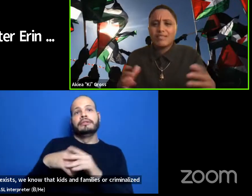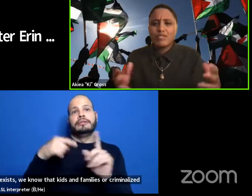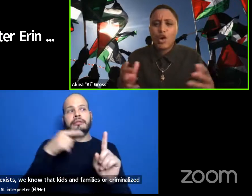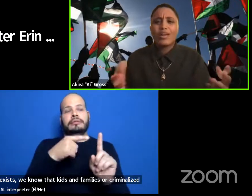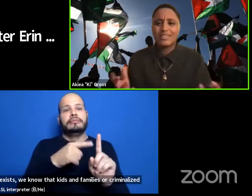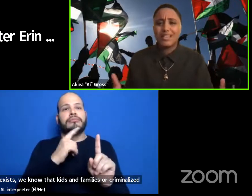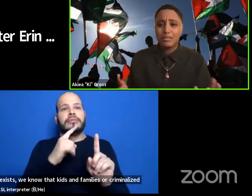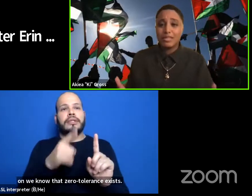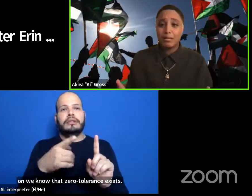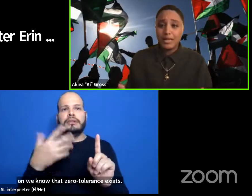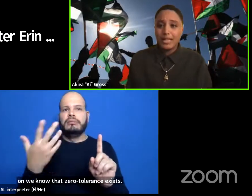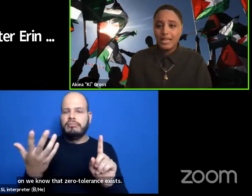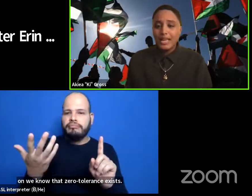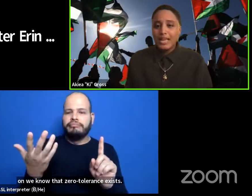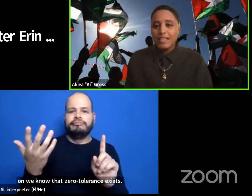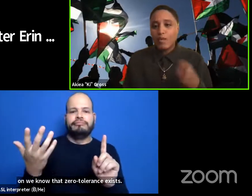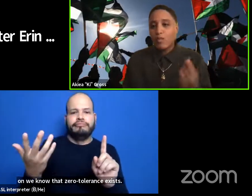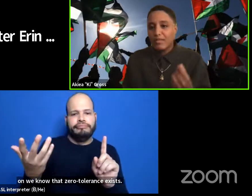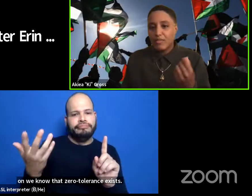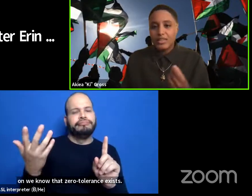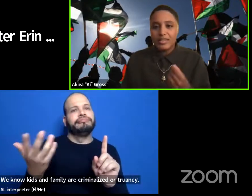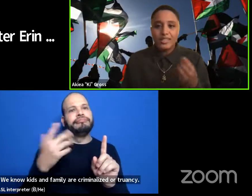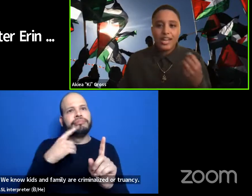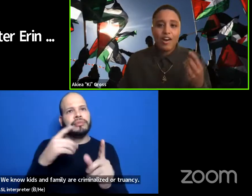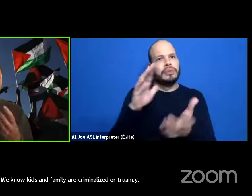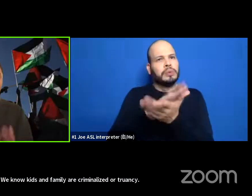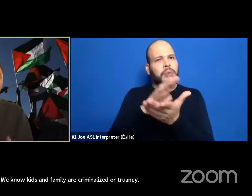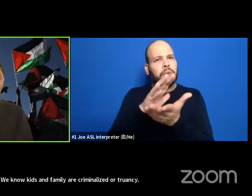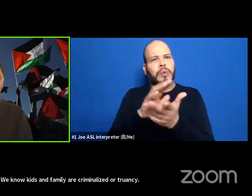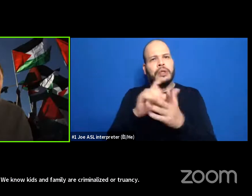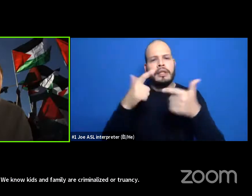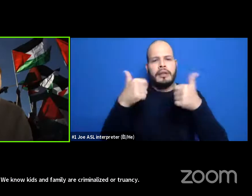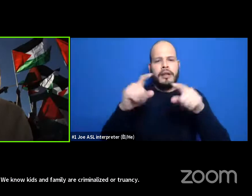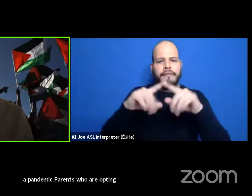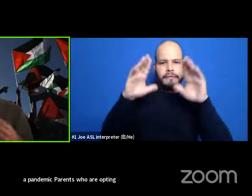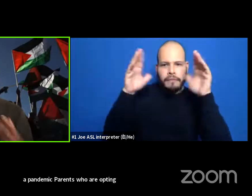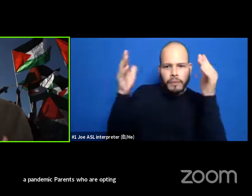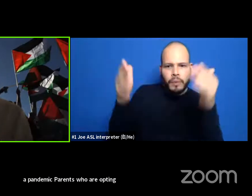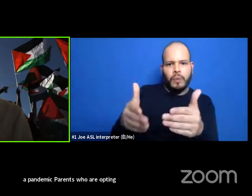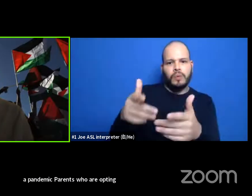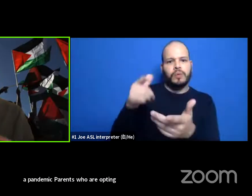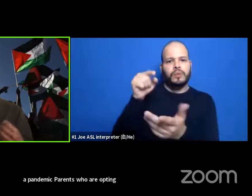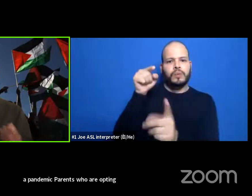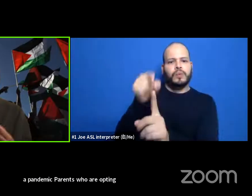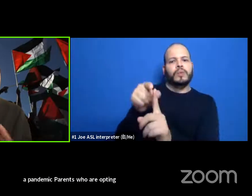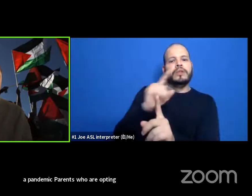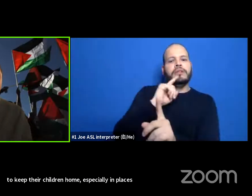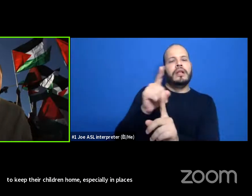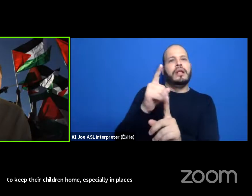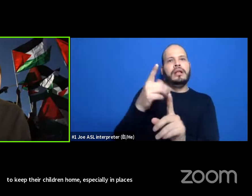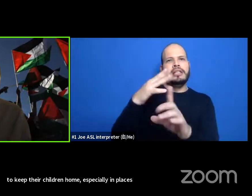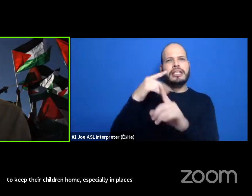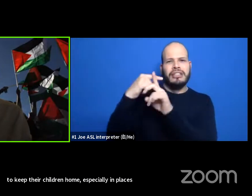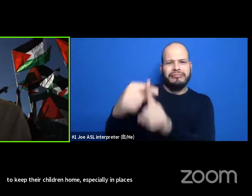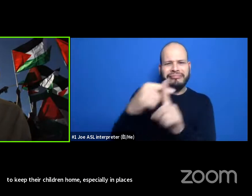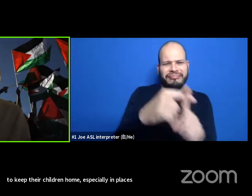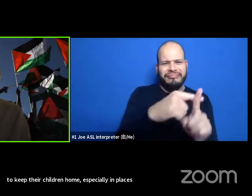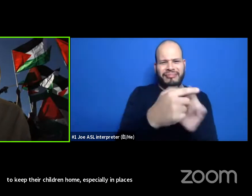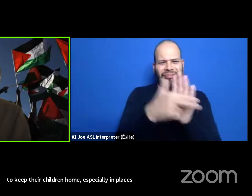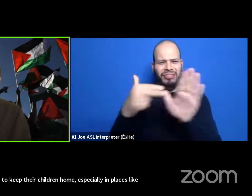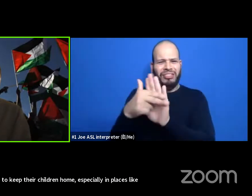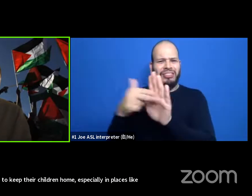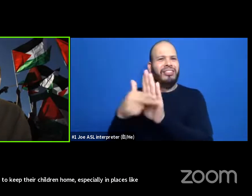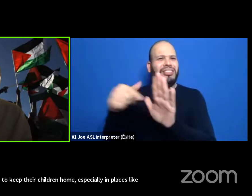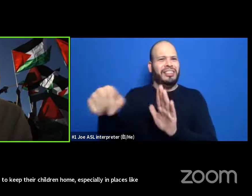actually like targets them to be. That what if we looked at our kids as playing a really significant role in the